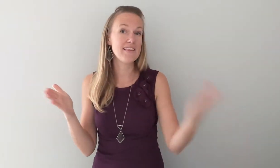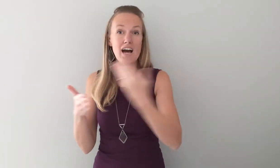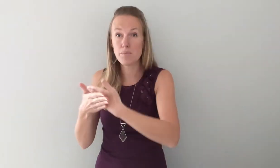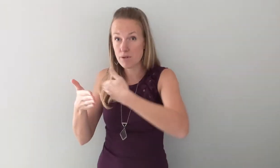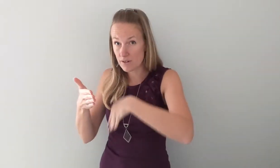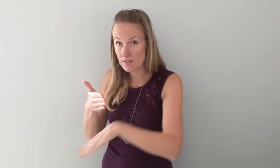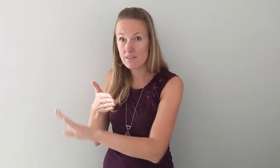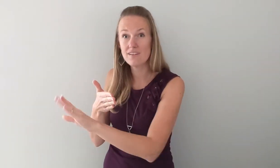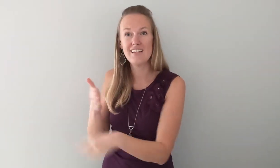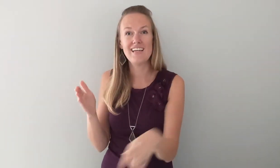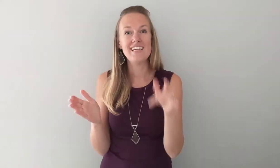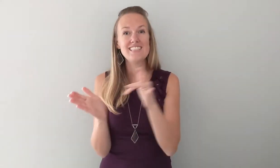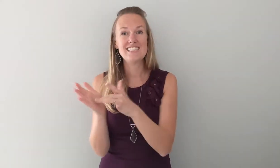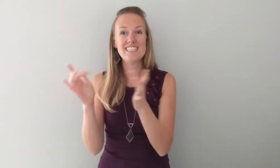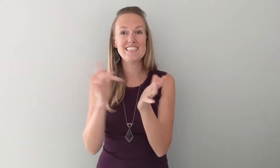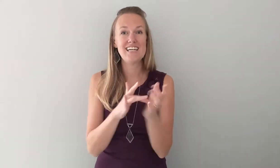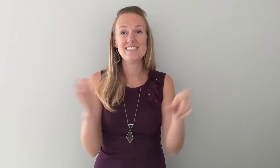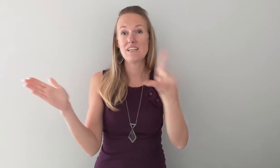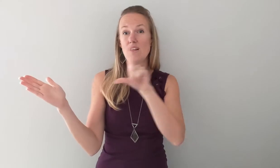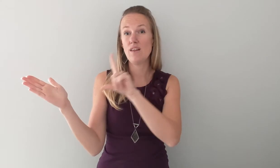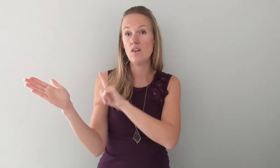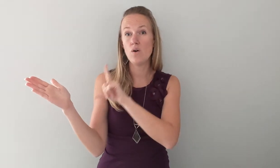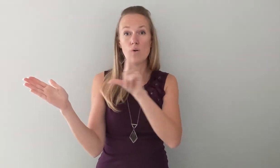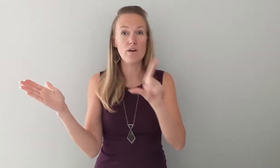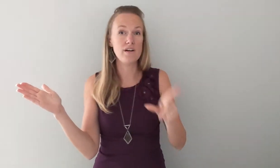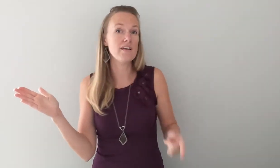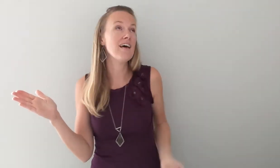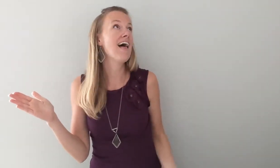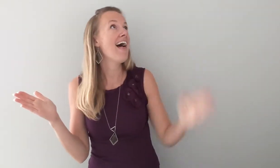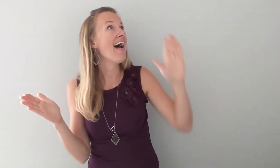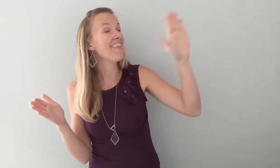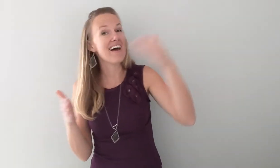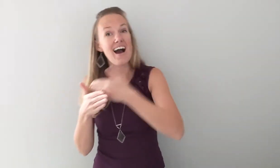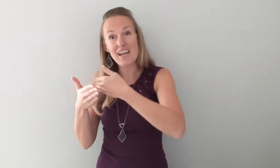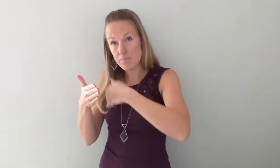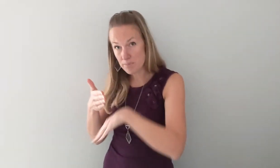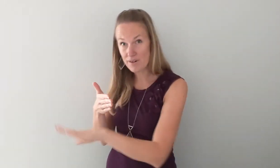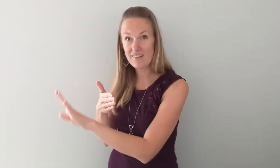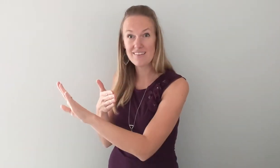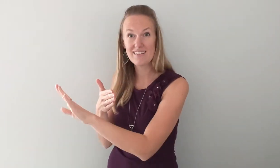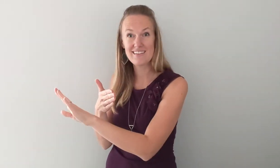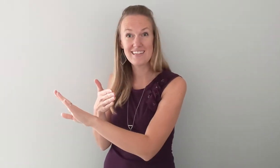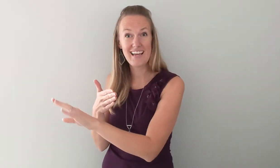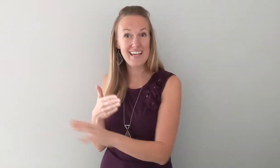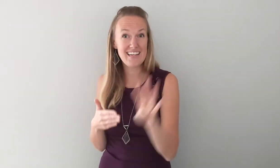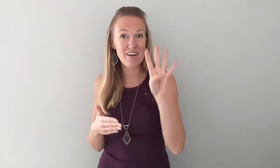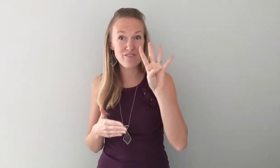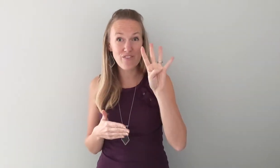thy birth, Jesus, Lord, at thy birth. Okay, and now